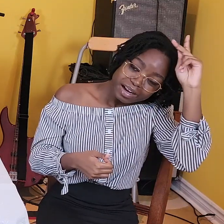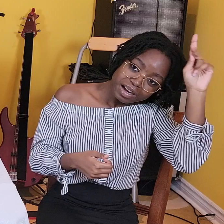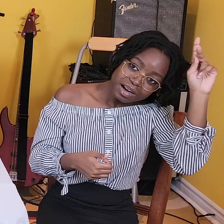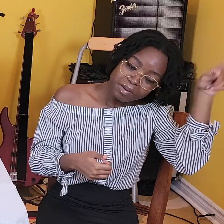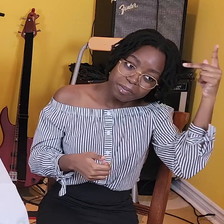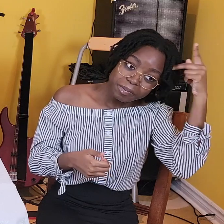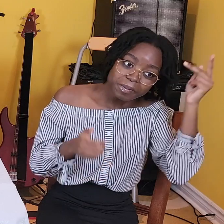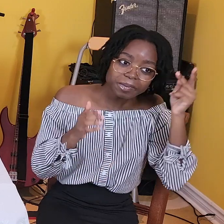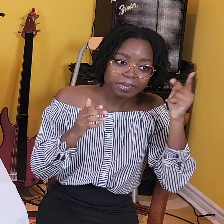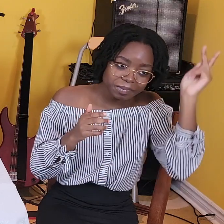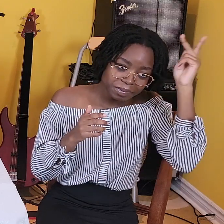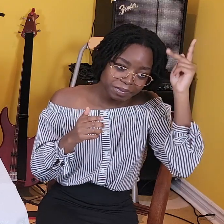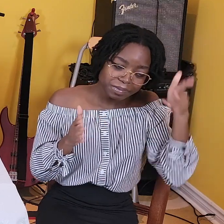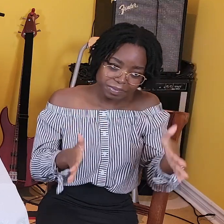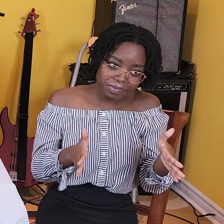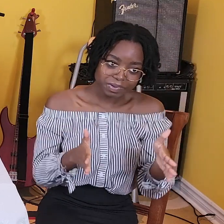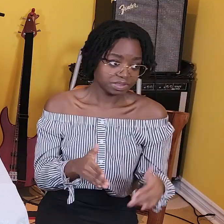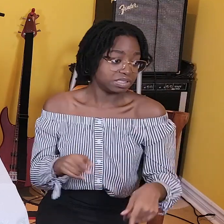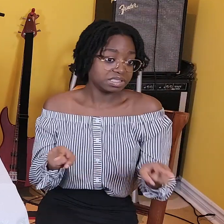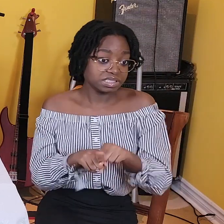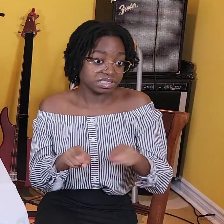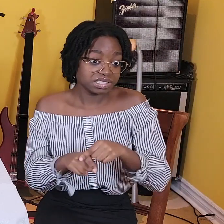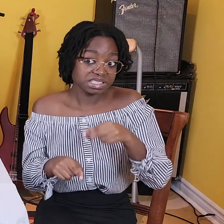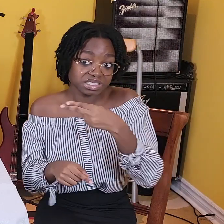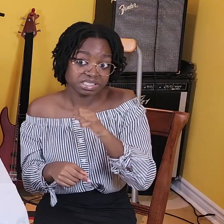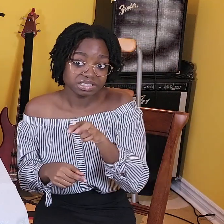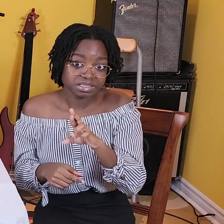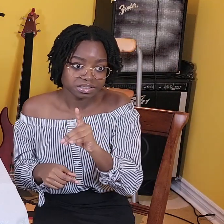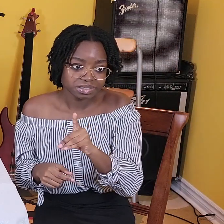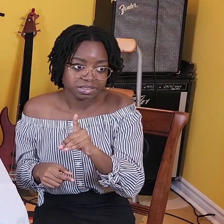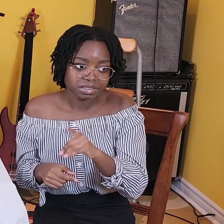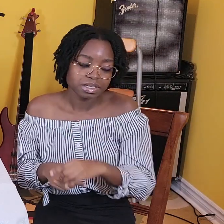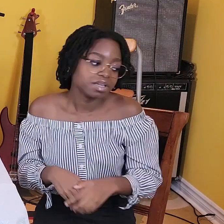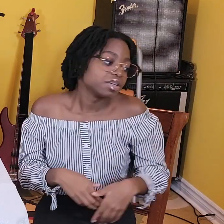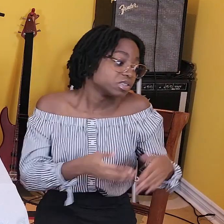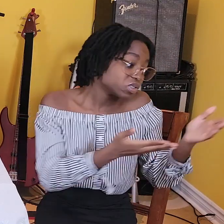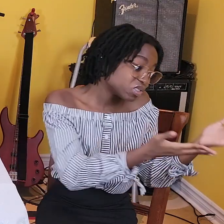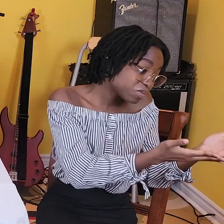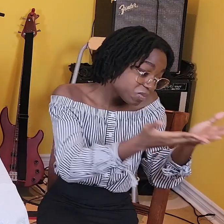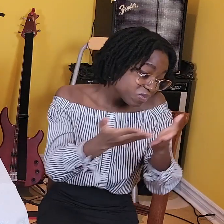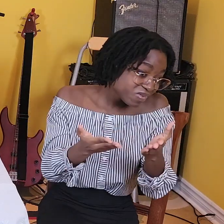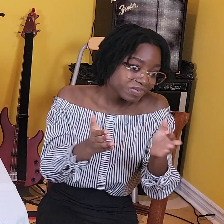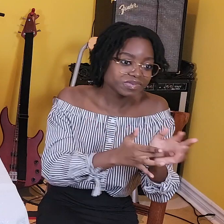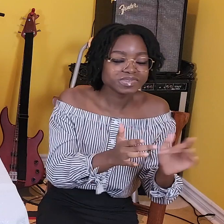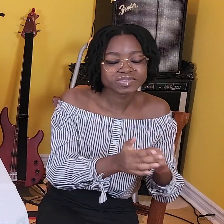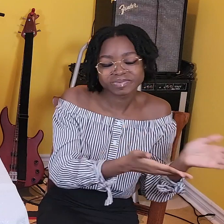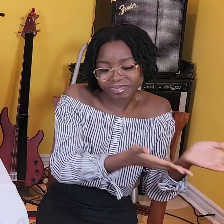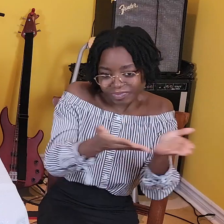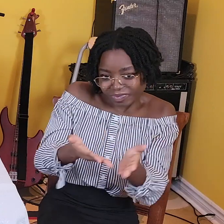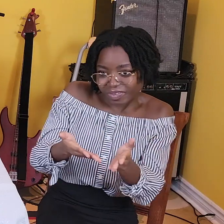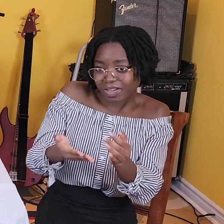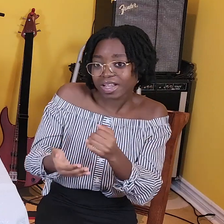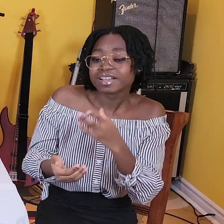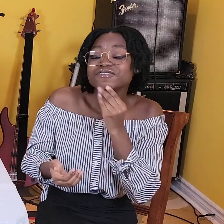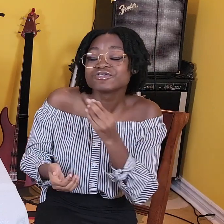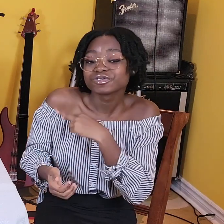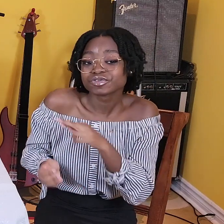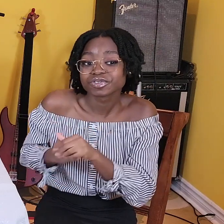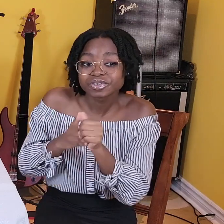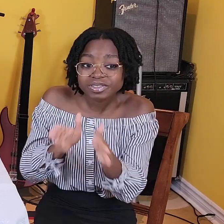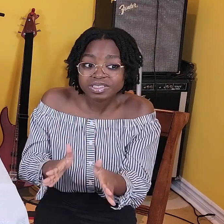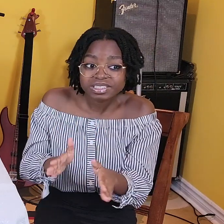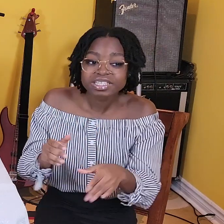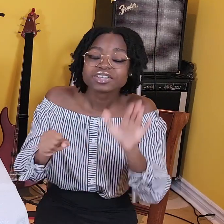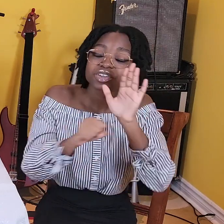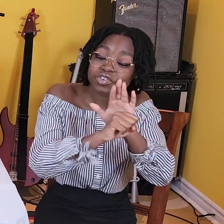do? He handed Jesus Christ over to the religious leaders, the Jewish leaders, to crucify him, to kill